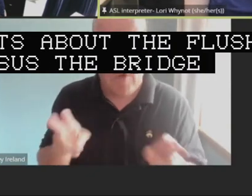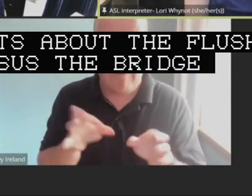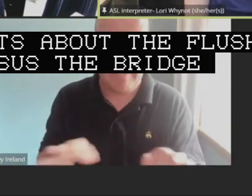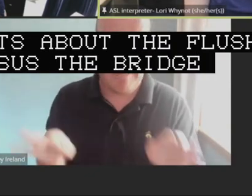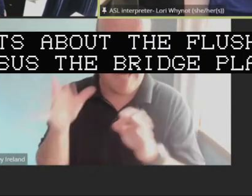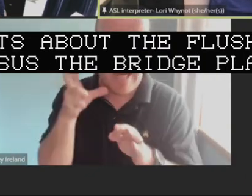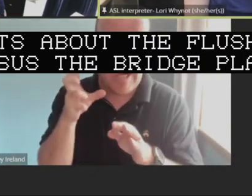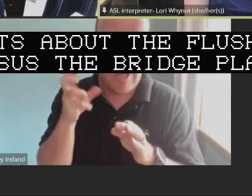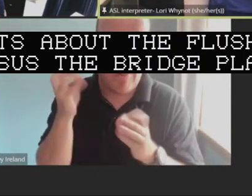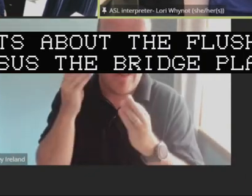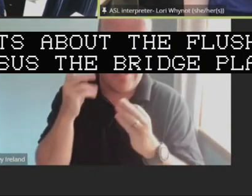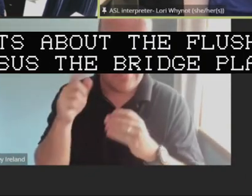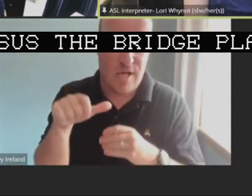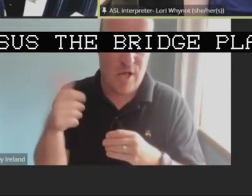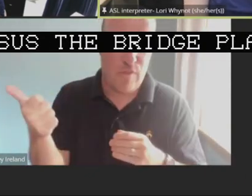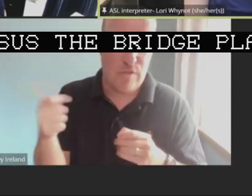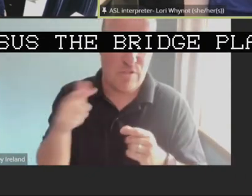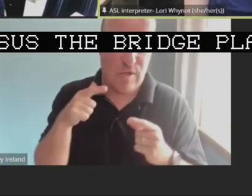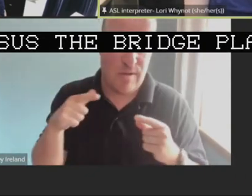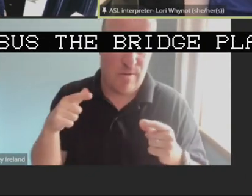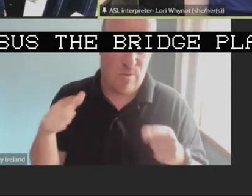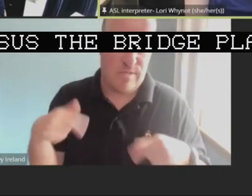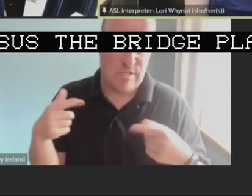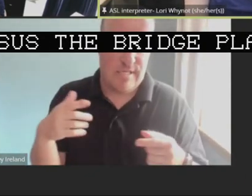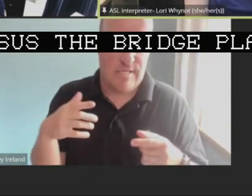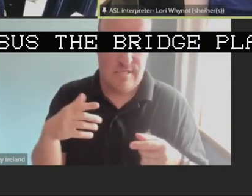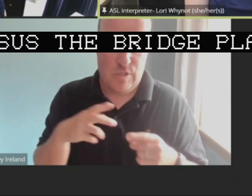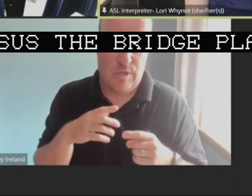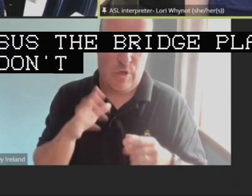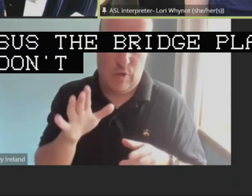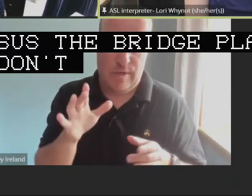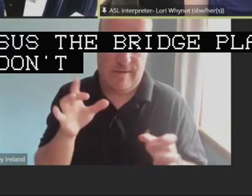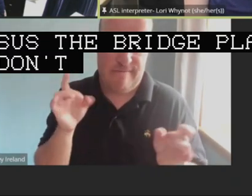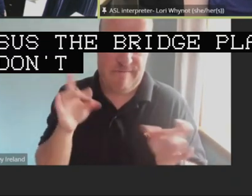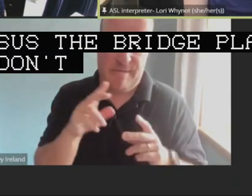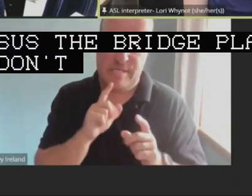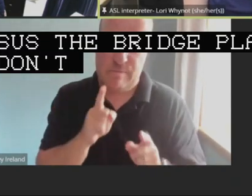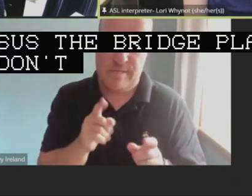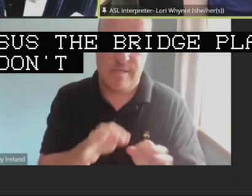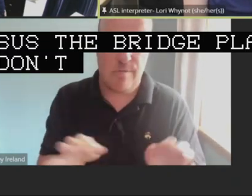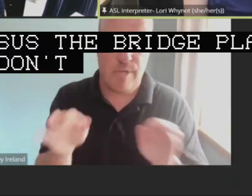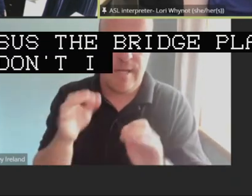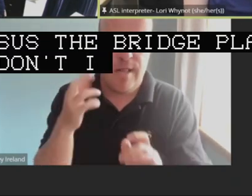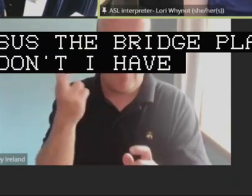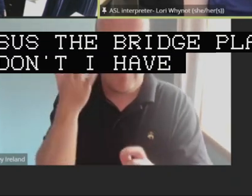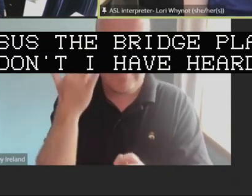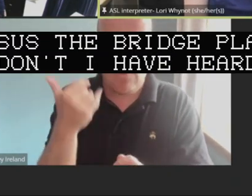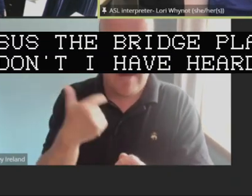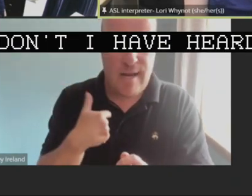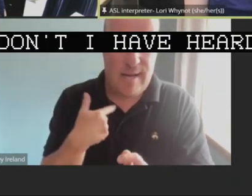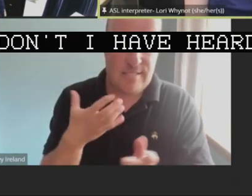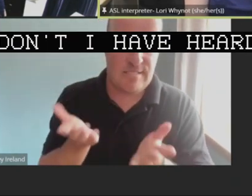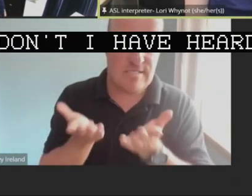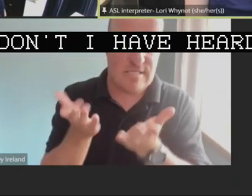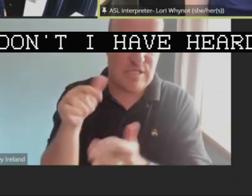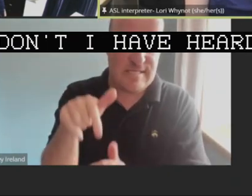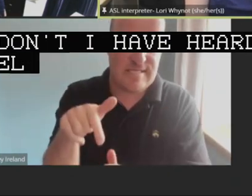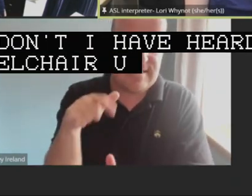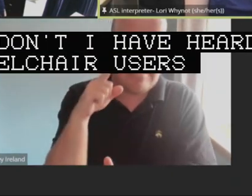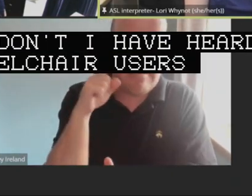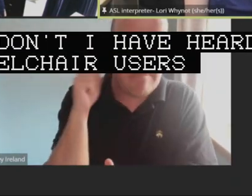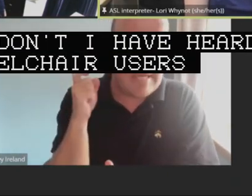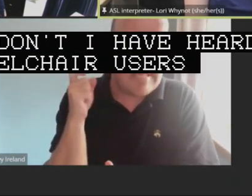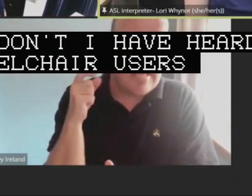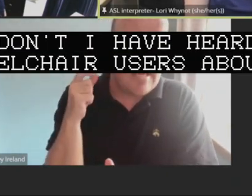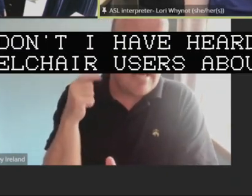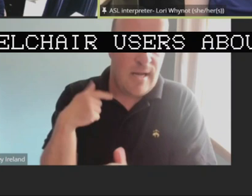I don't have the perspective of someone who's a wheelchair user, but I've heard from other wheelchair users about this issue. This feedback I think is really